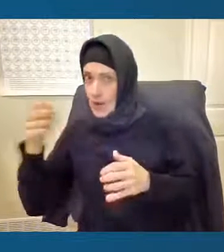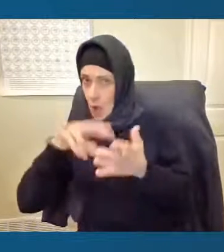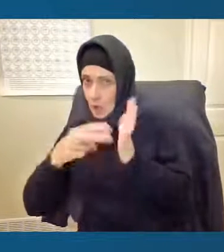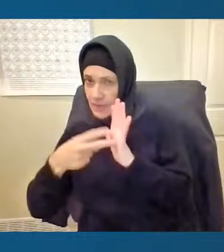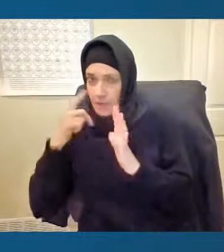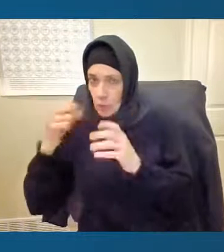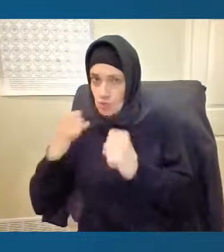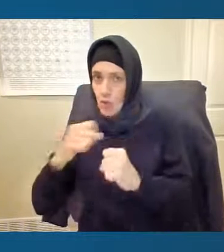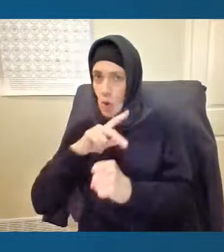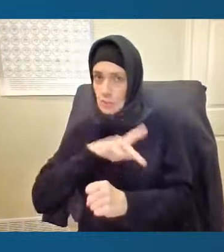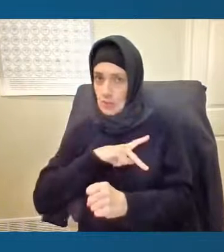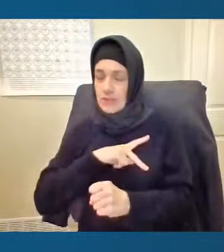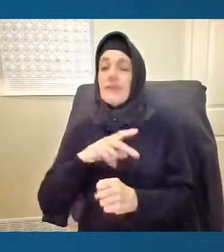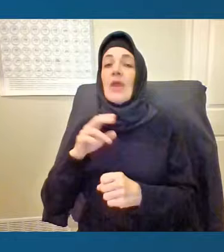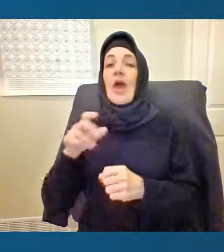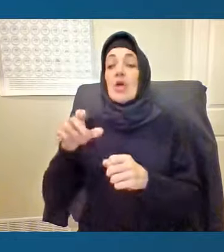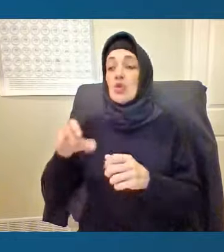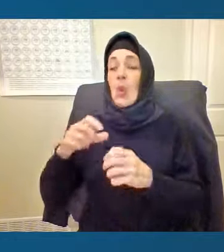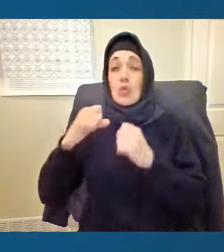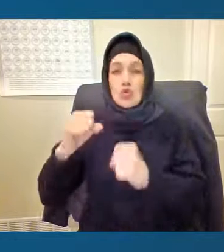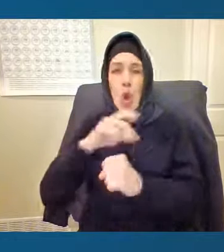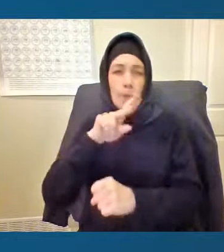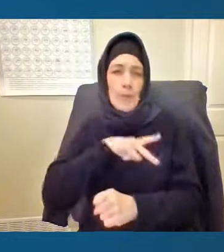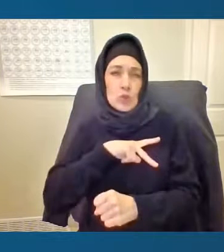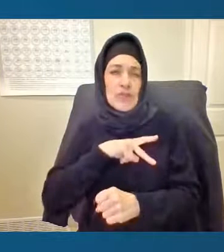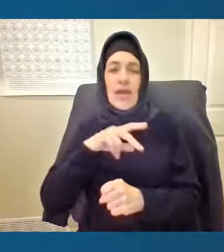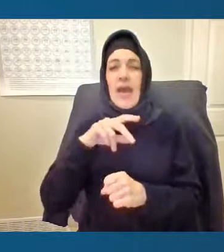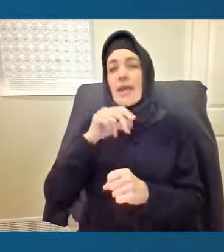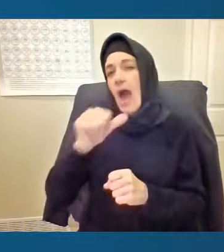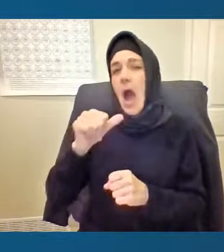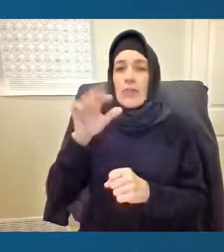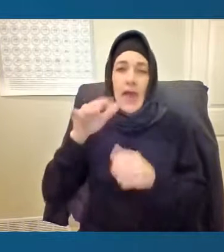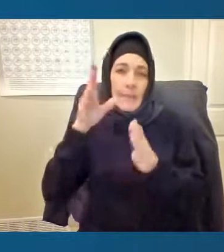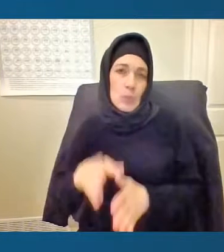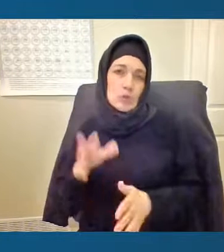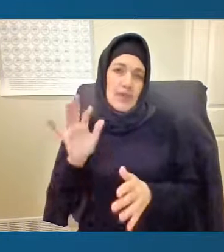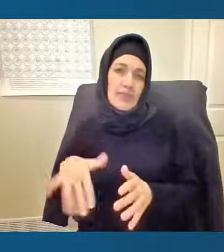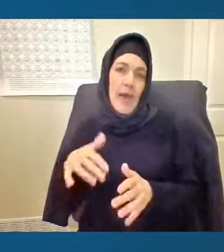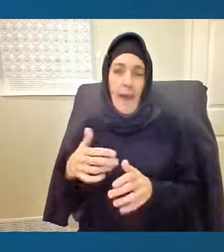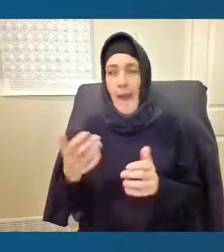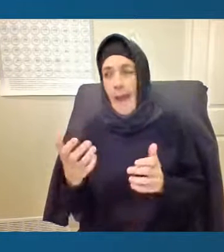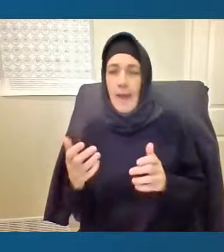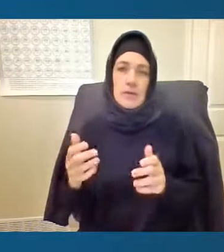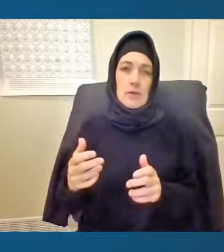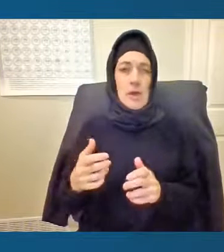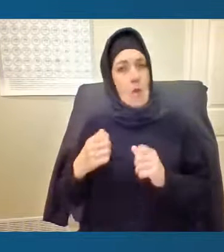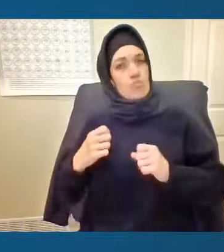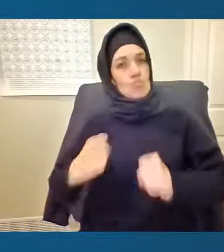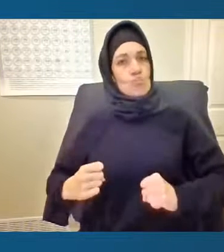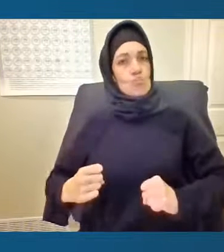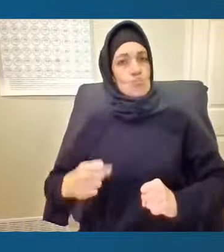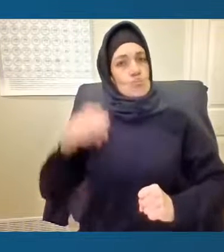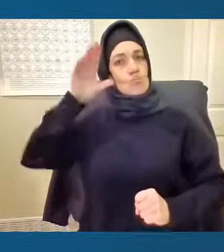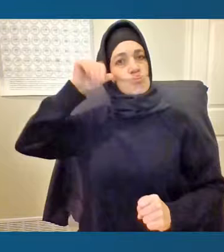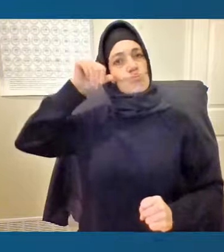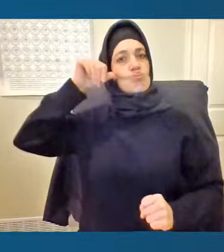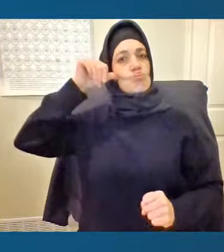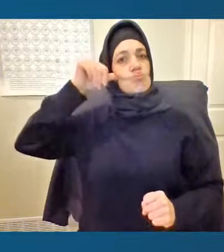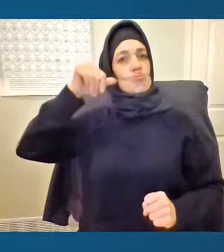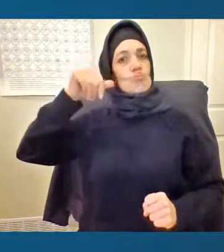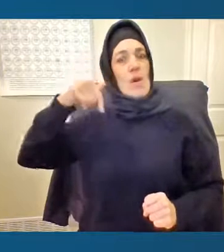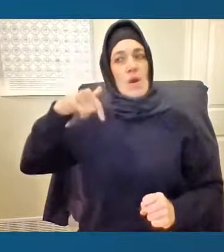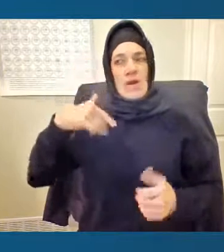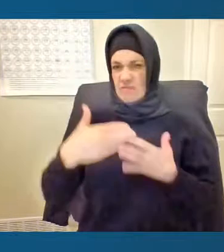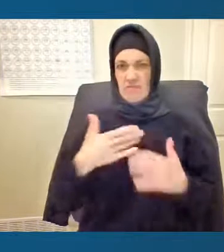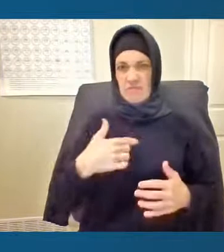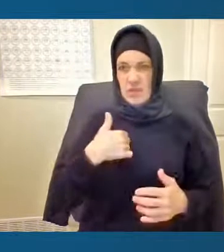the one who sticks to their guns, as they say in Texas, right? They stick to their guns. That means you hold your position no matter what. You're wrong, but you're like,